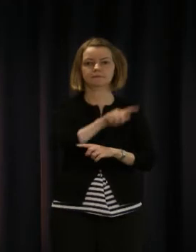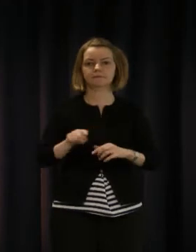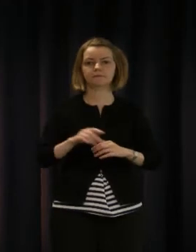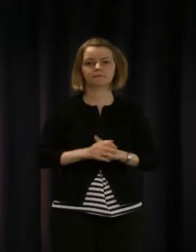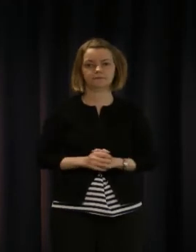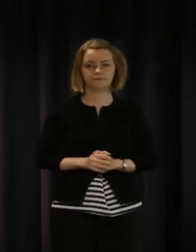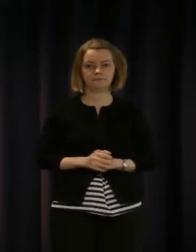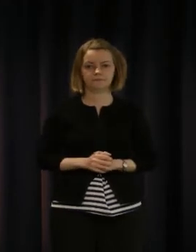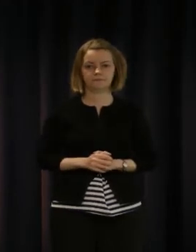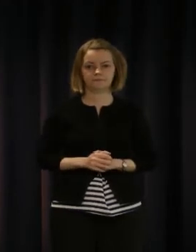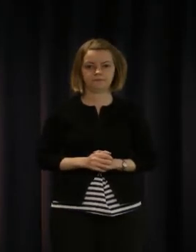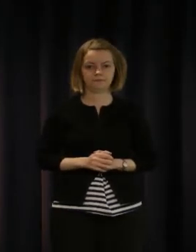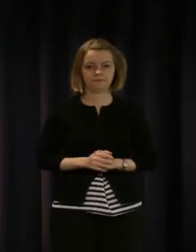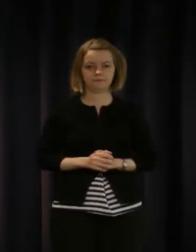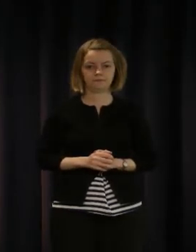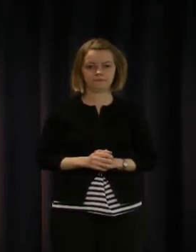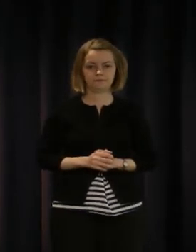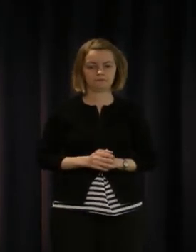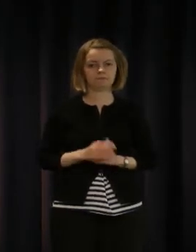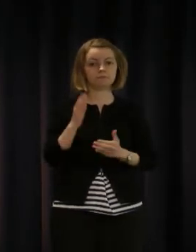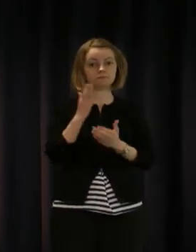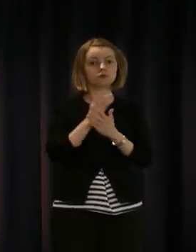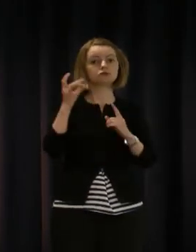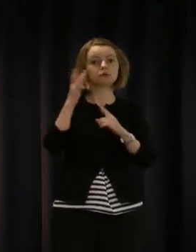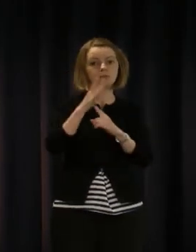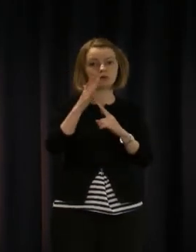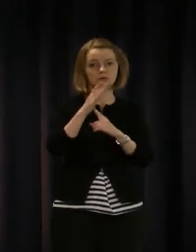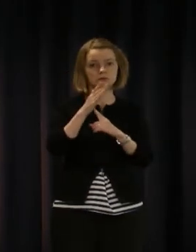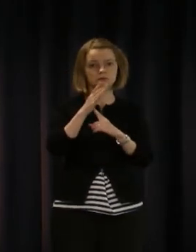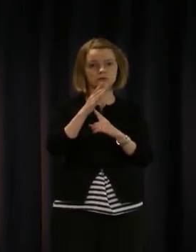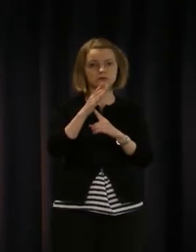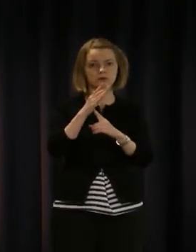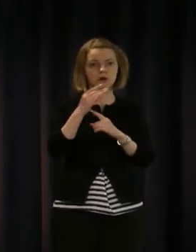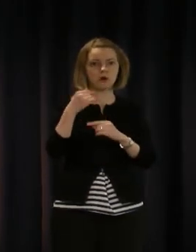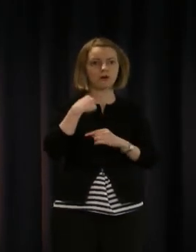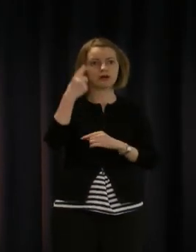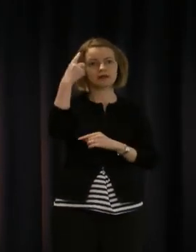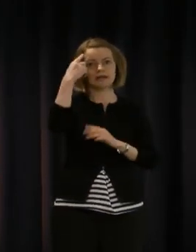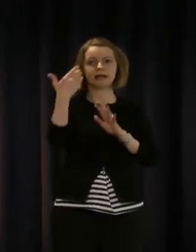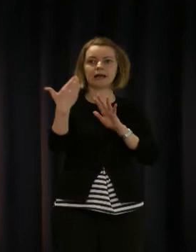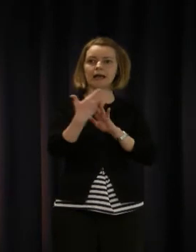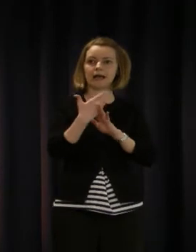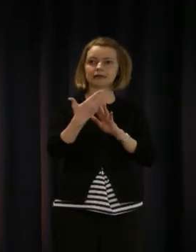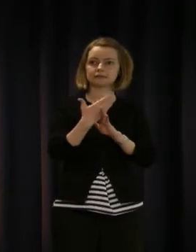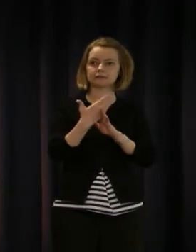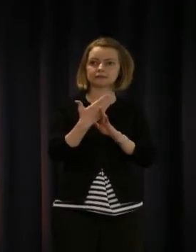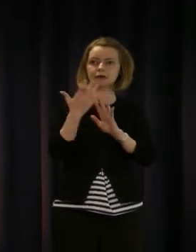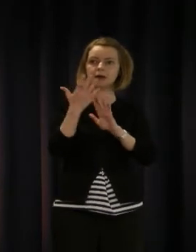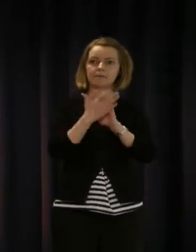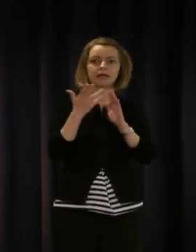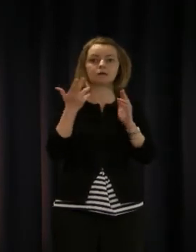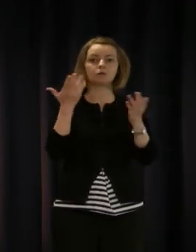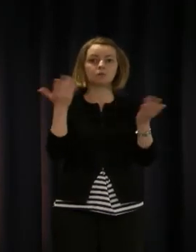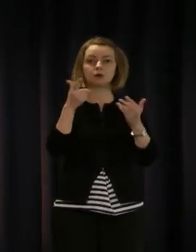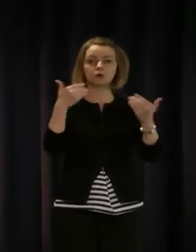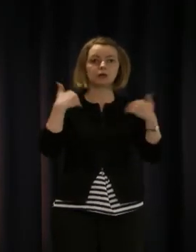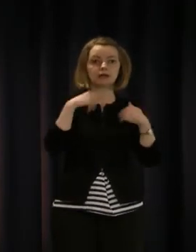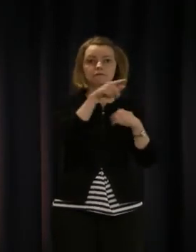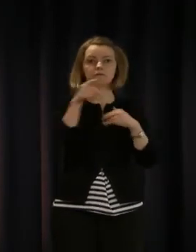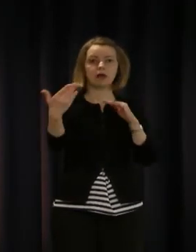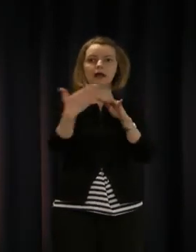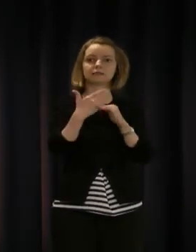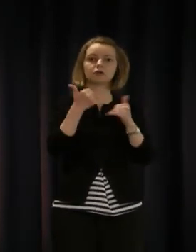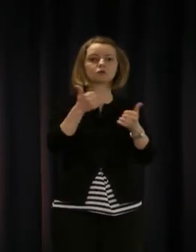But it's important that we don't regard accessibility just by geographic location.